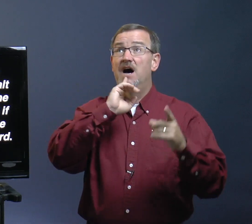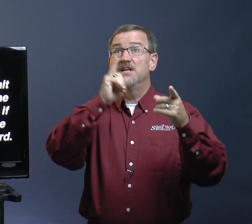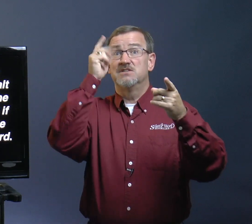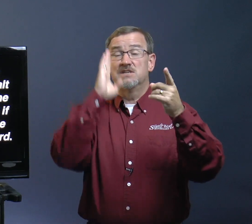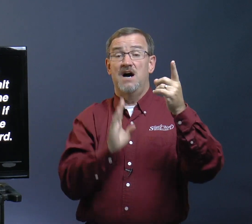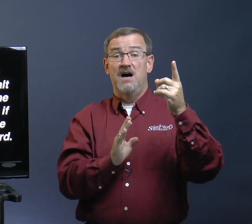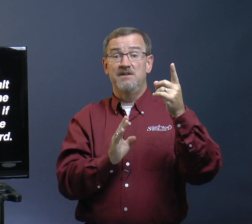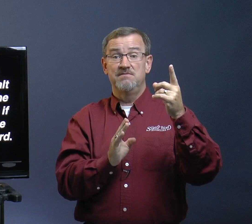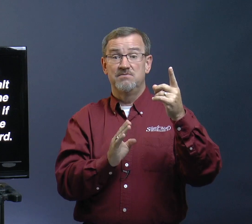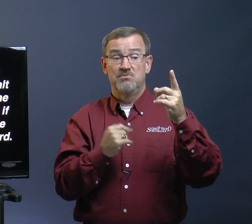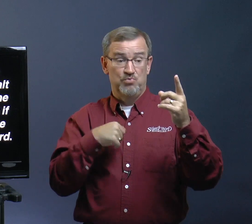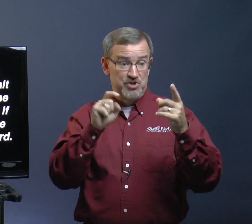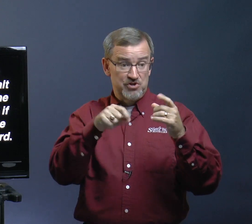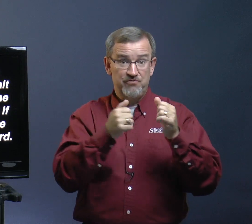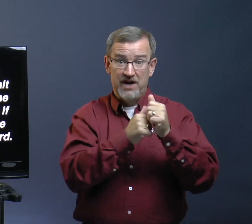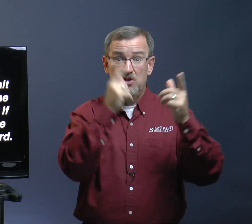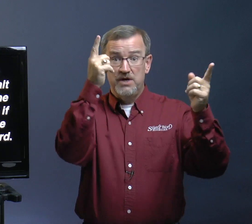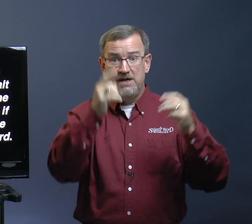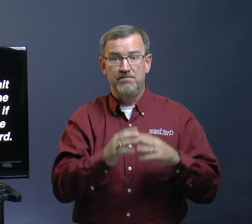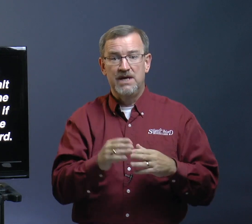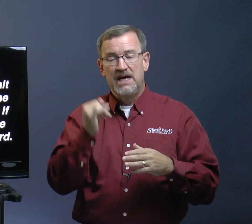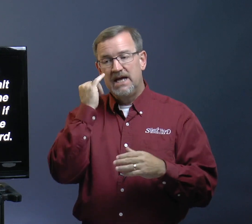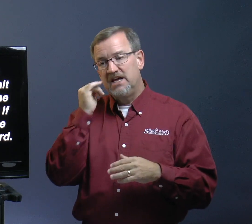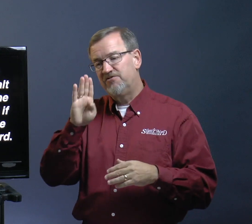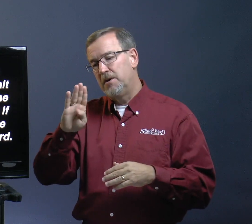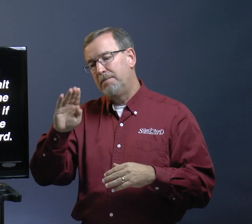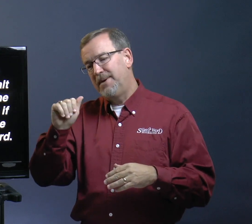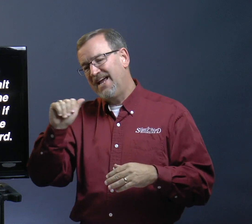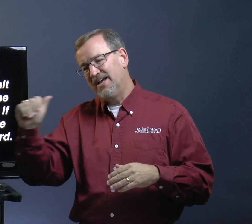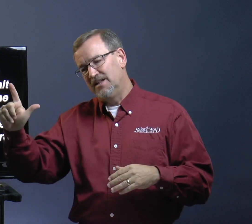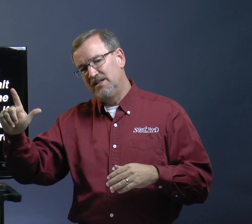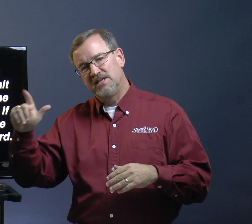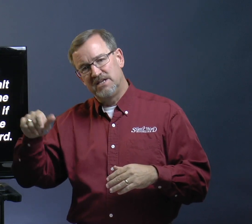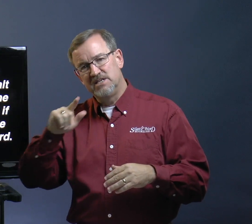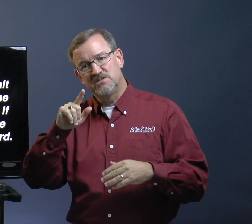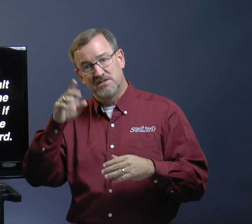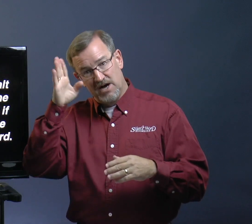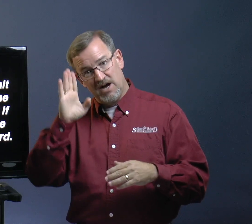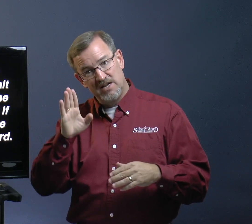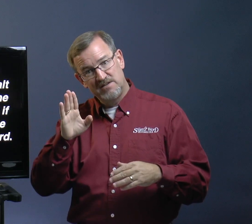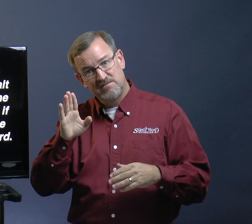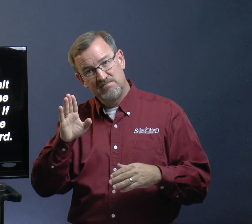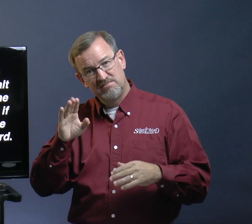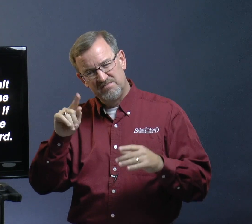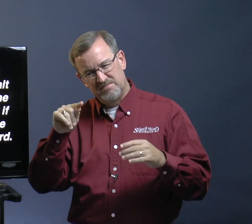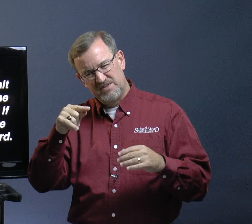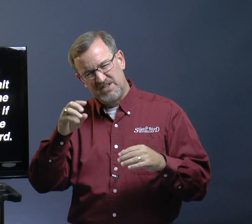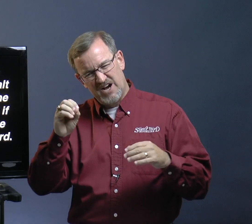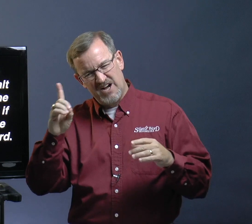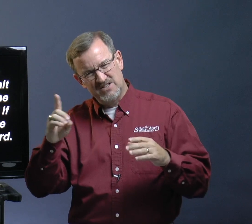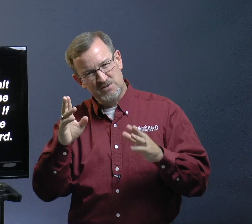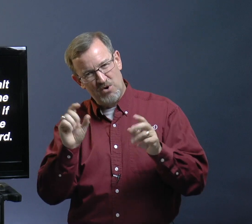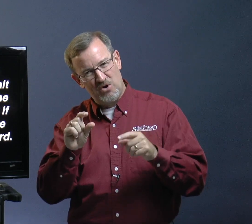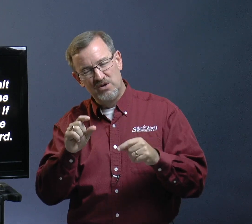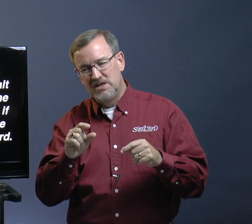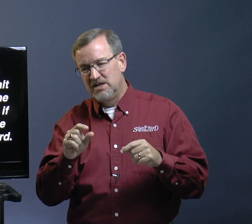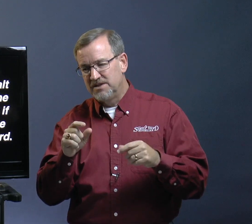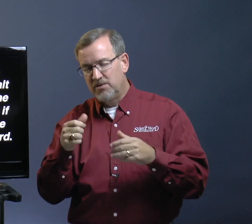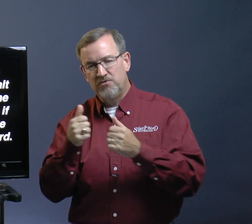is God, we should follow him. If Baal is God, God small, then we'll